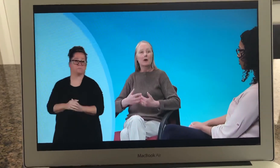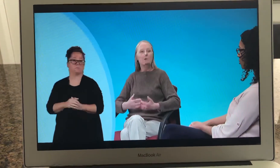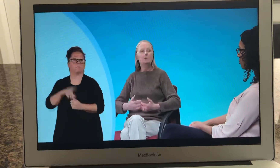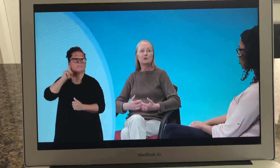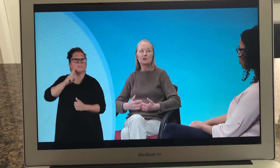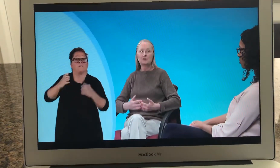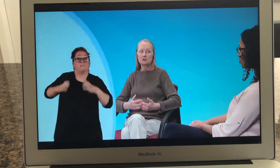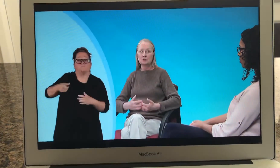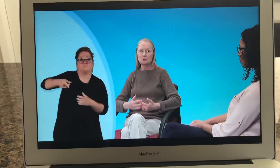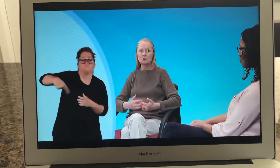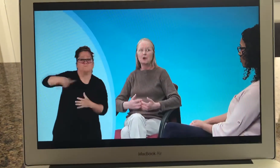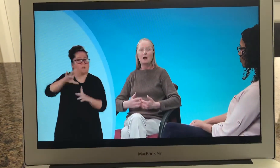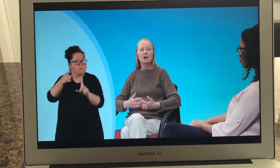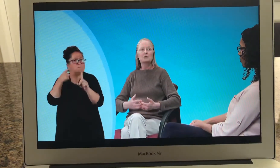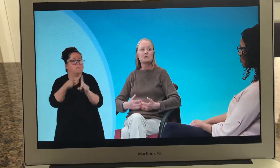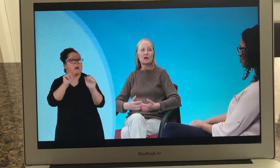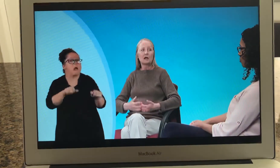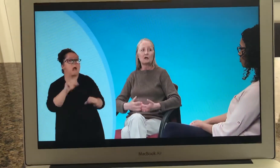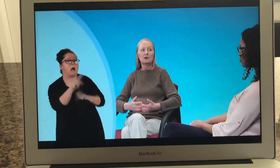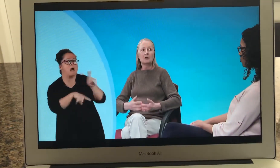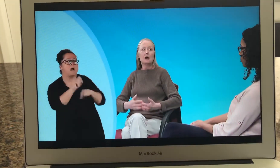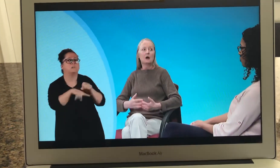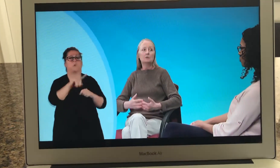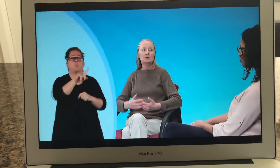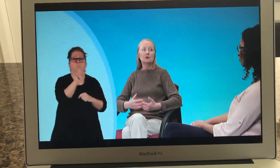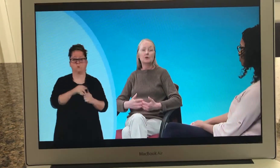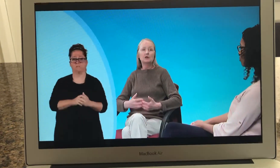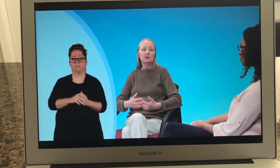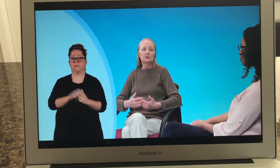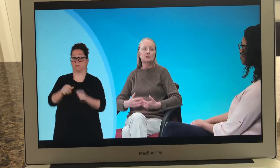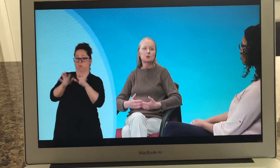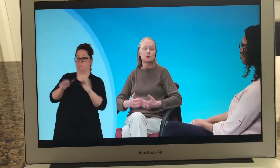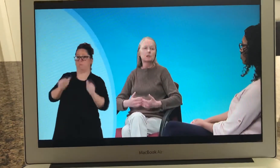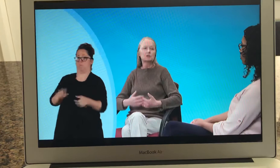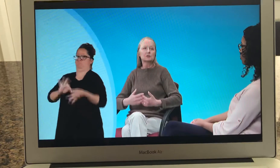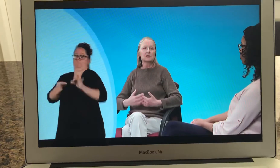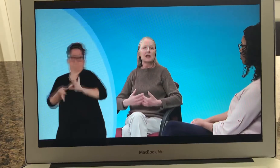to understand. Deaf education